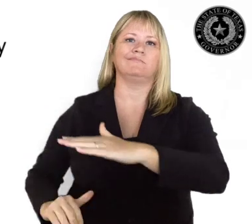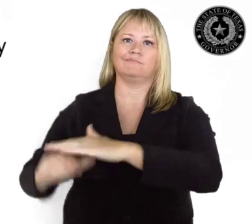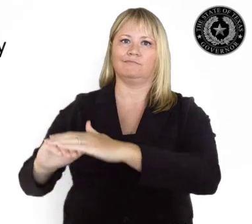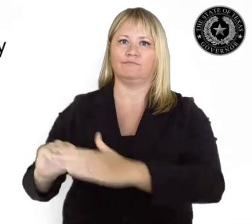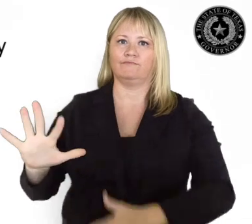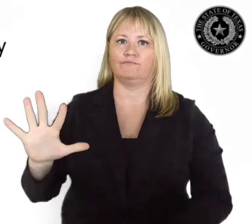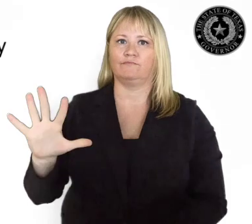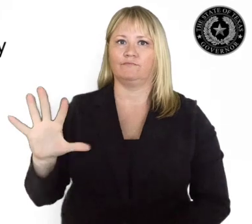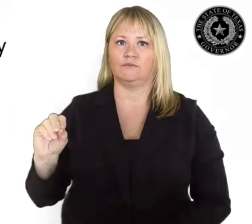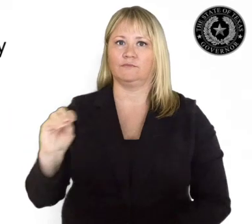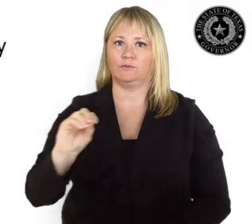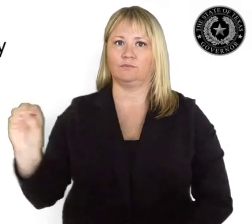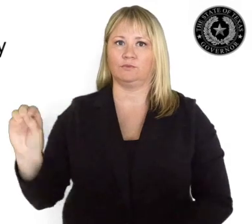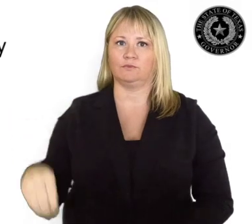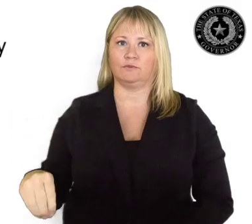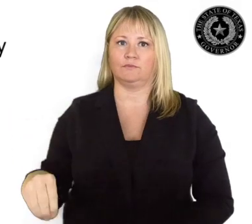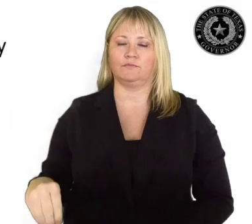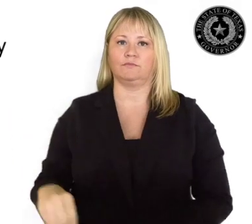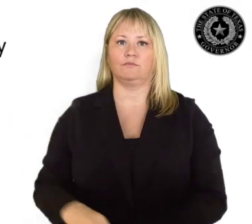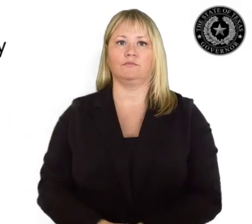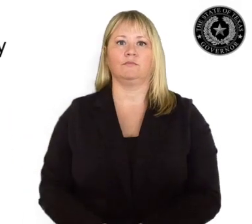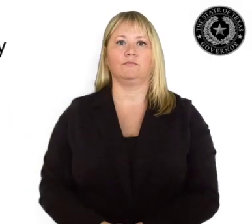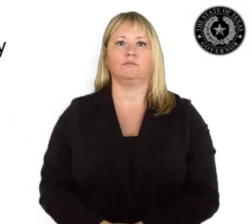of the establishment if